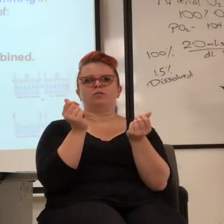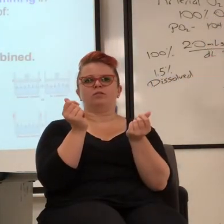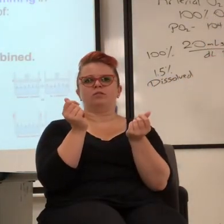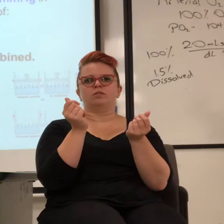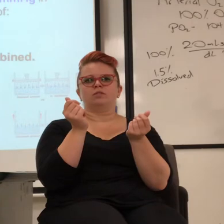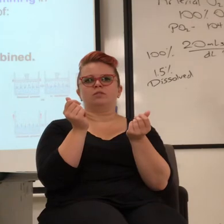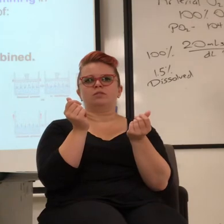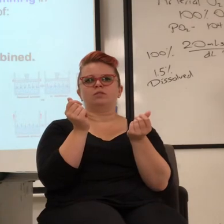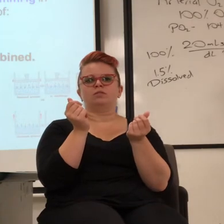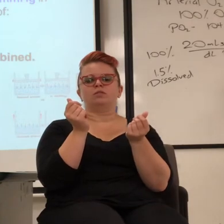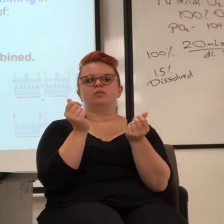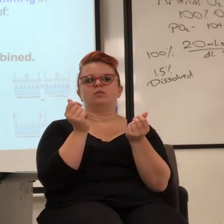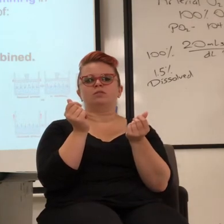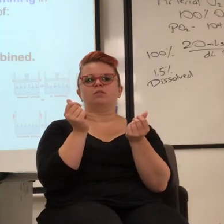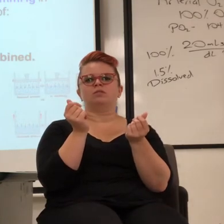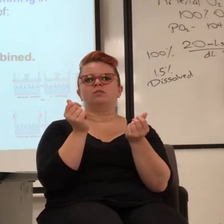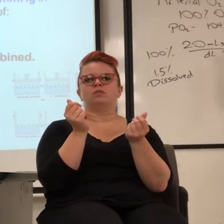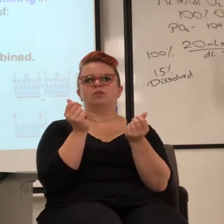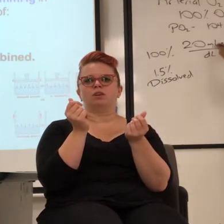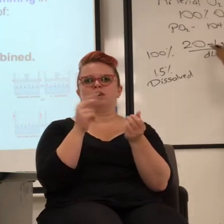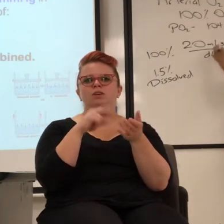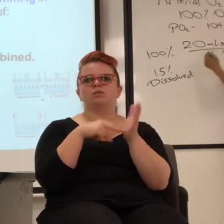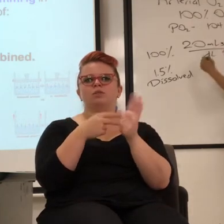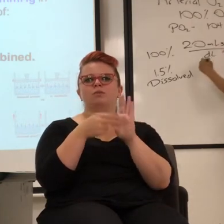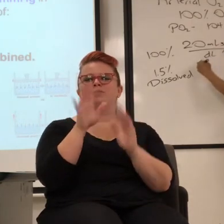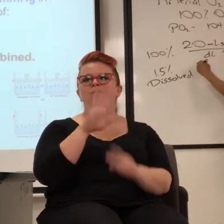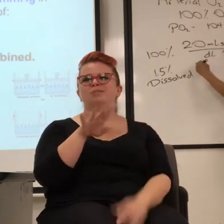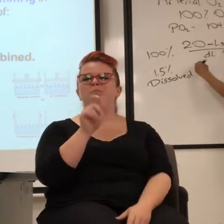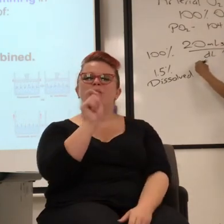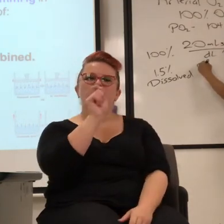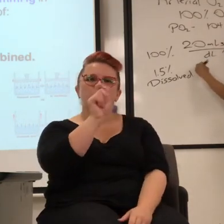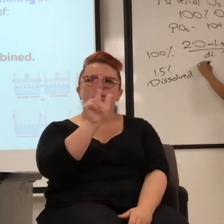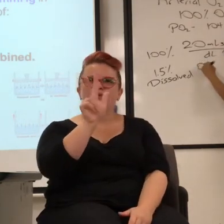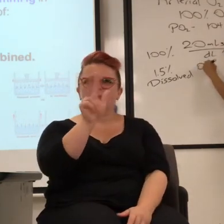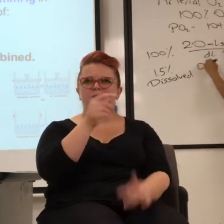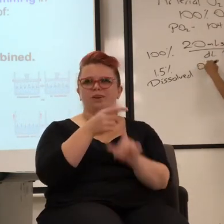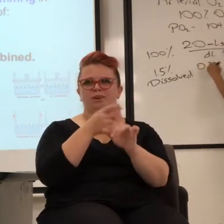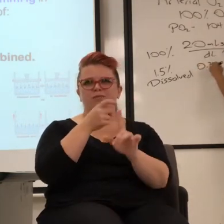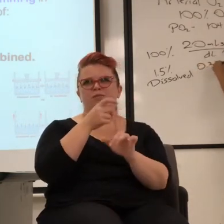So that comes out to be about 0.3 of that 20.